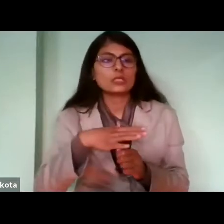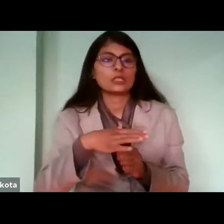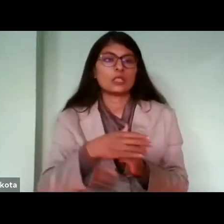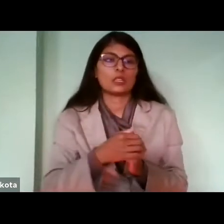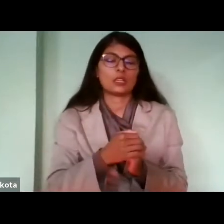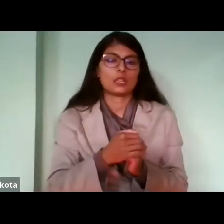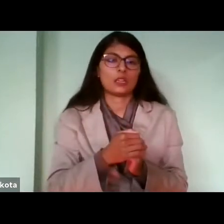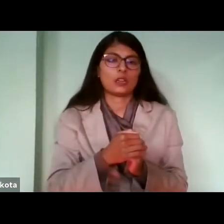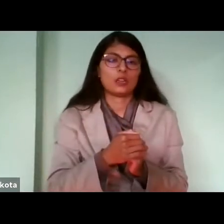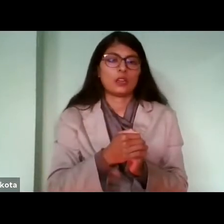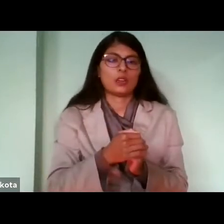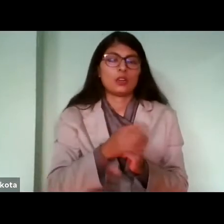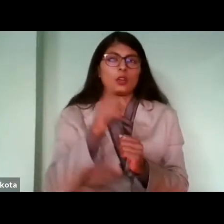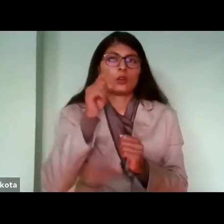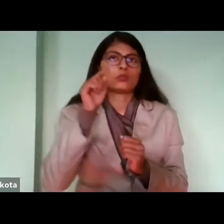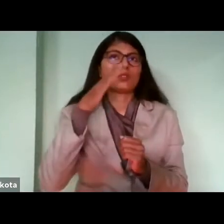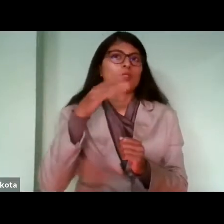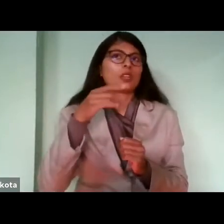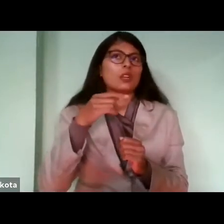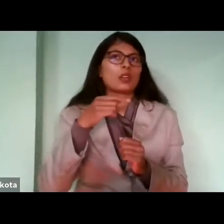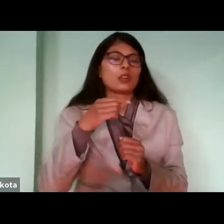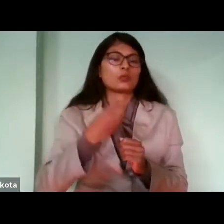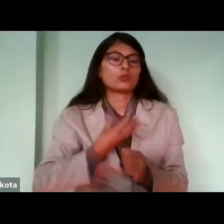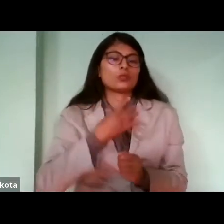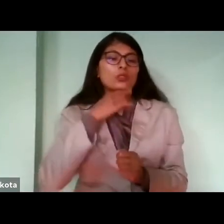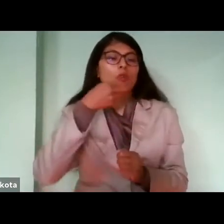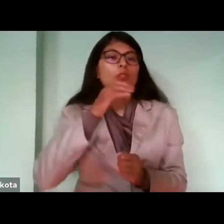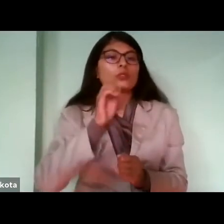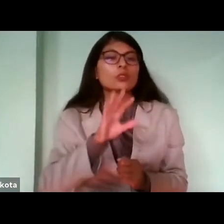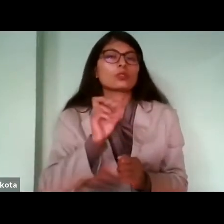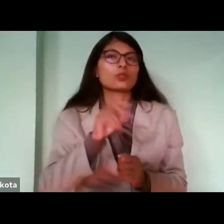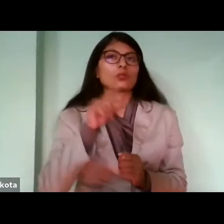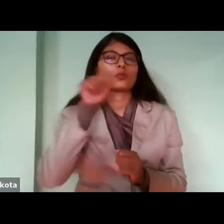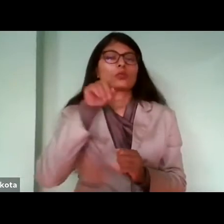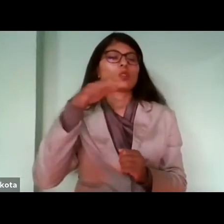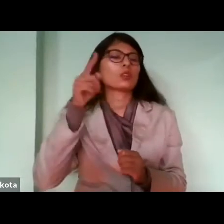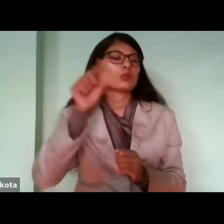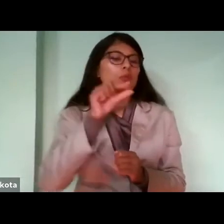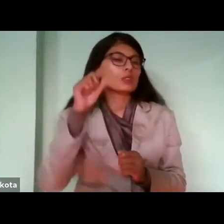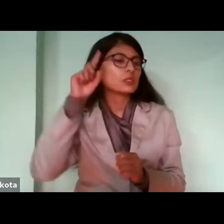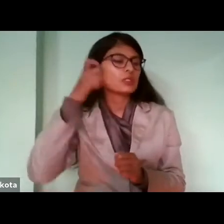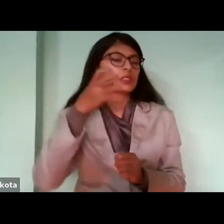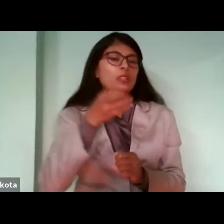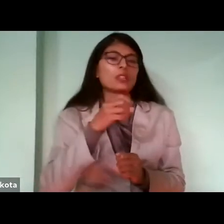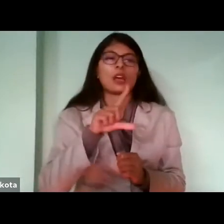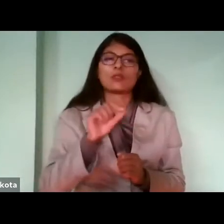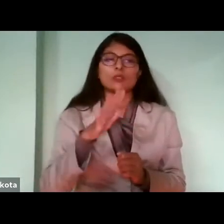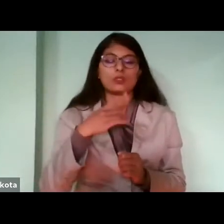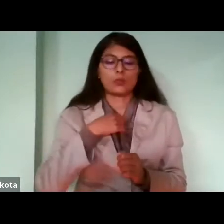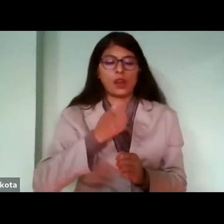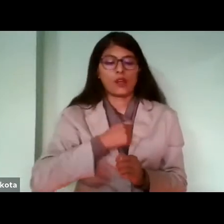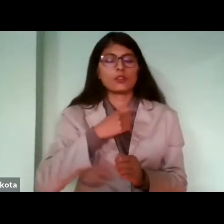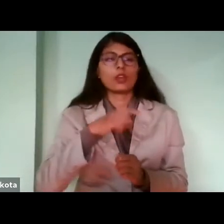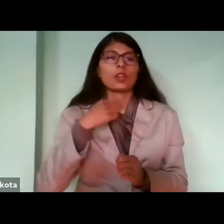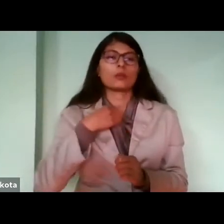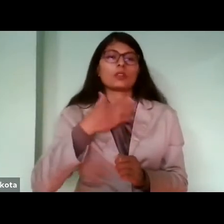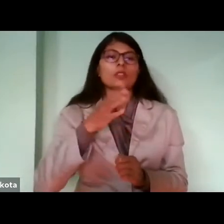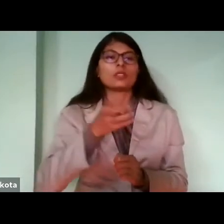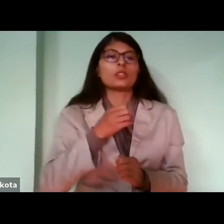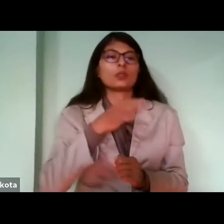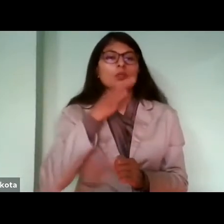to. It's my life. And I made decisions that were in the best interest of myself and of my